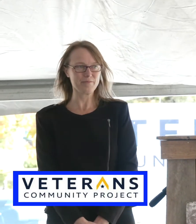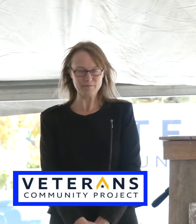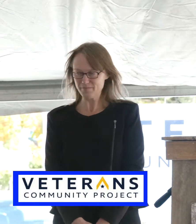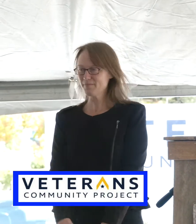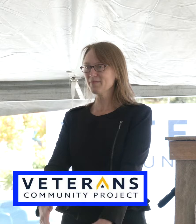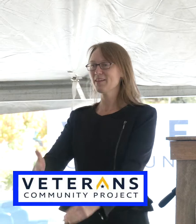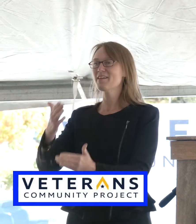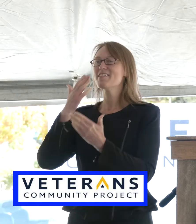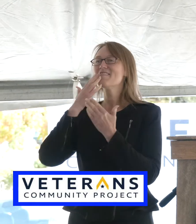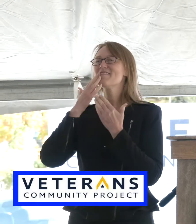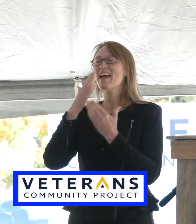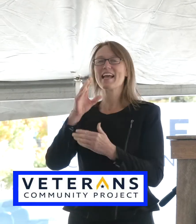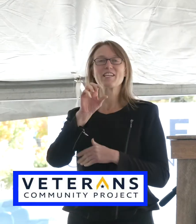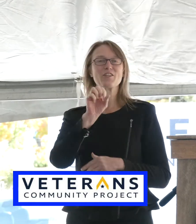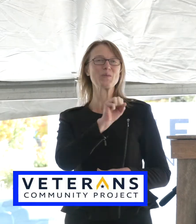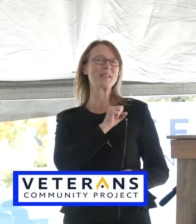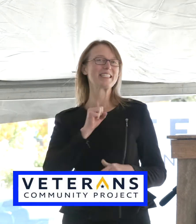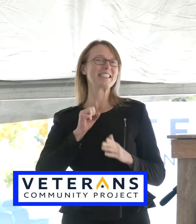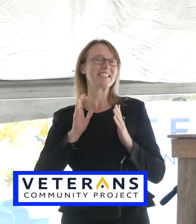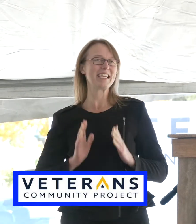Thank you, Senator Nasheed.